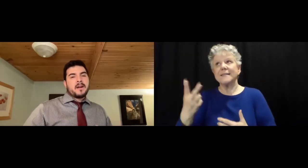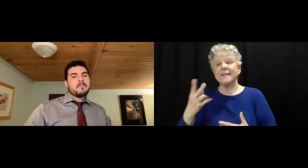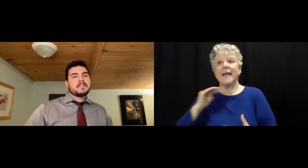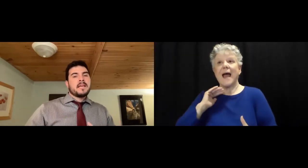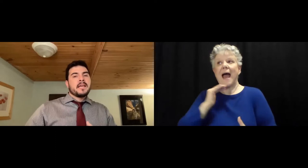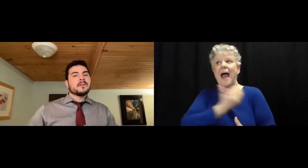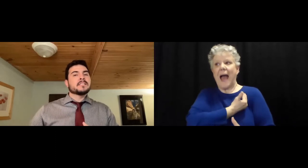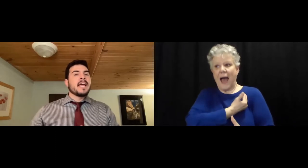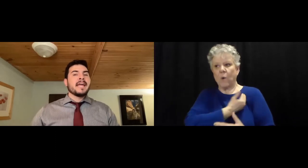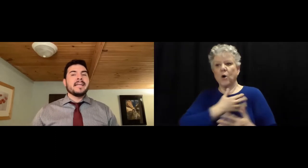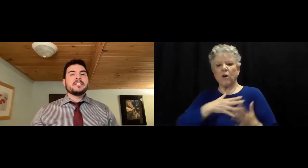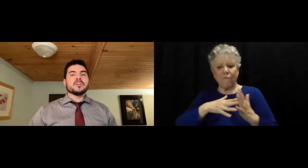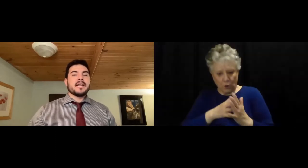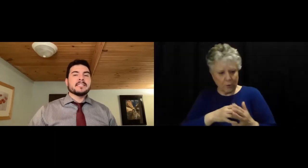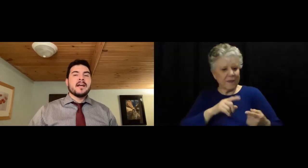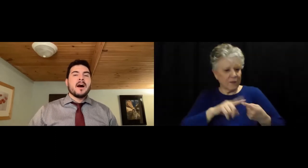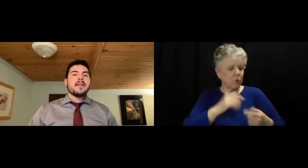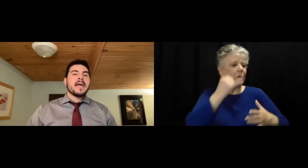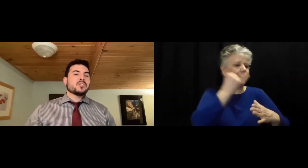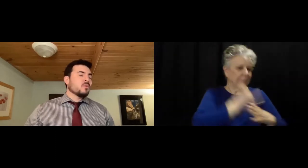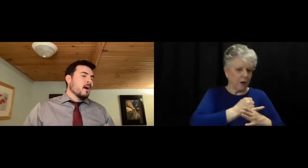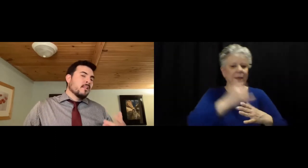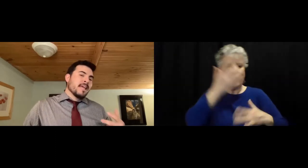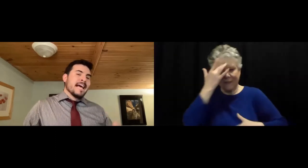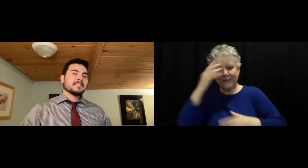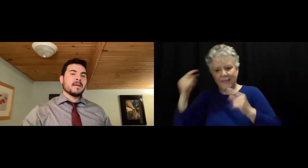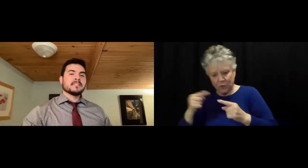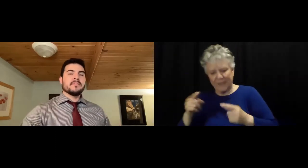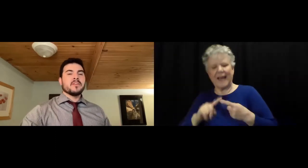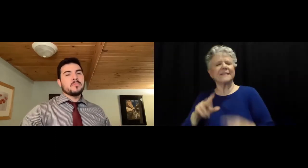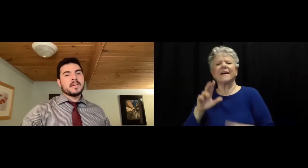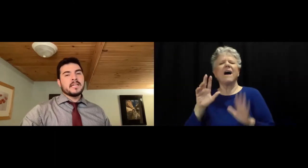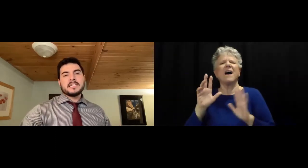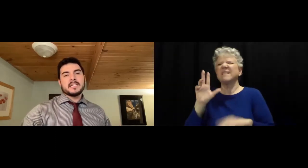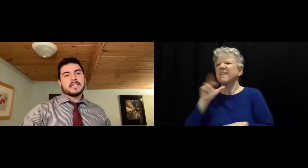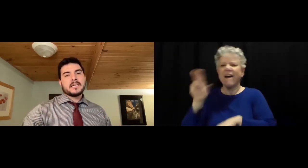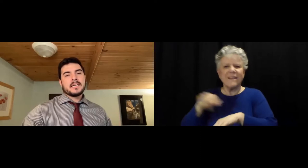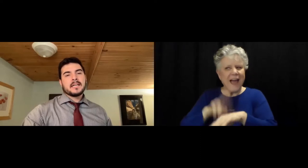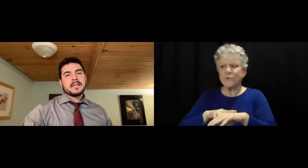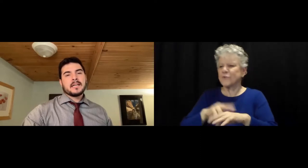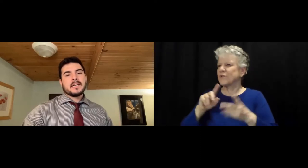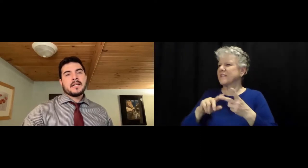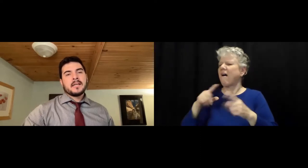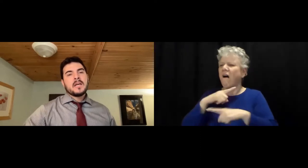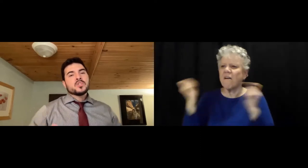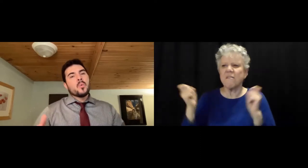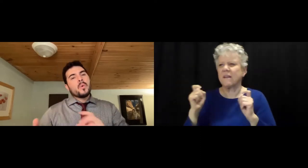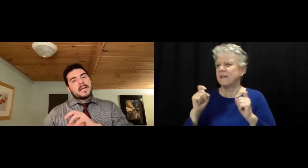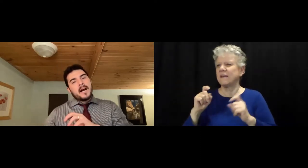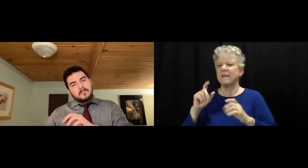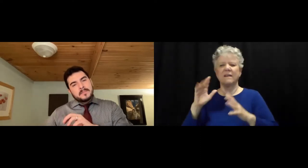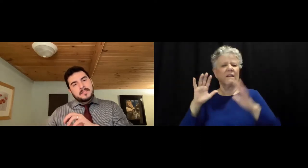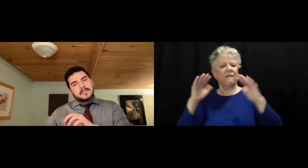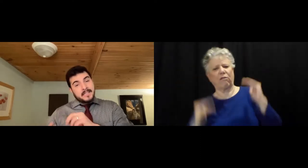to impairment, illness, and injury as an unnatural and ugly aspect of the human condition. So